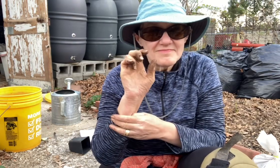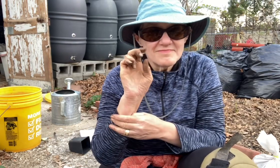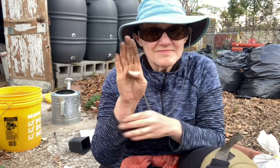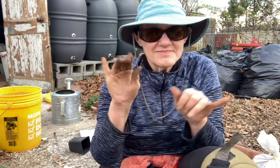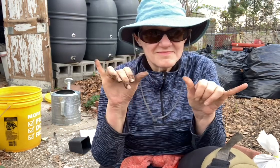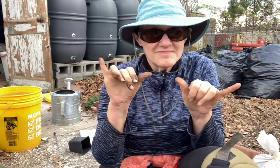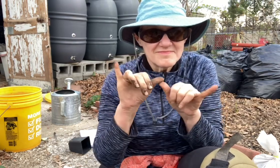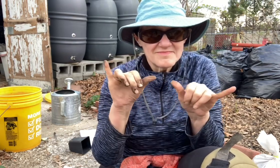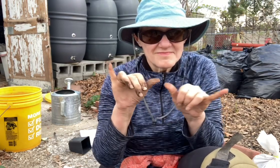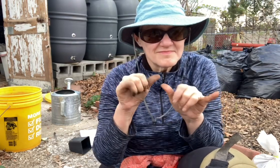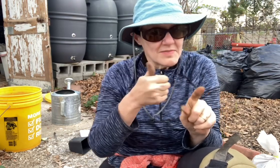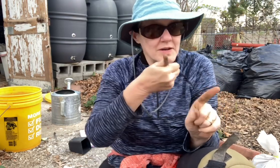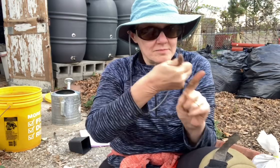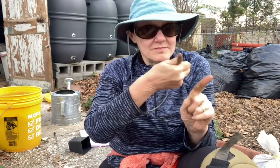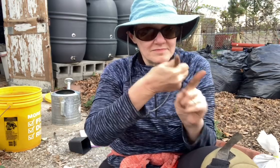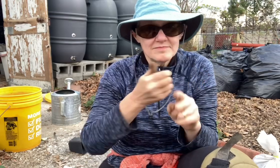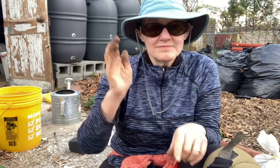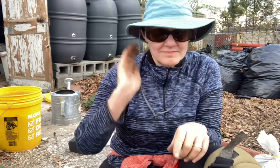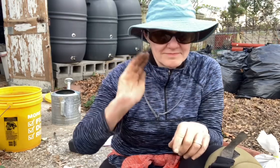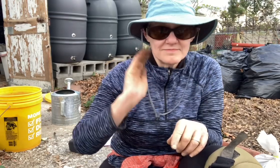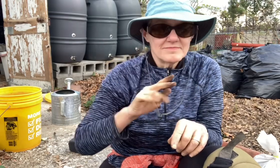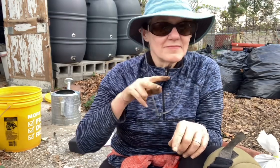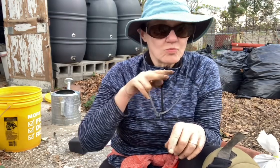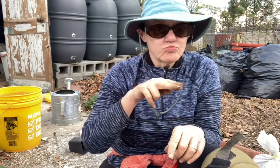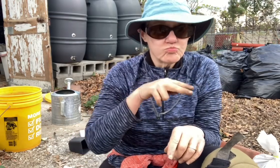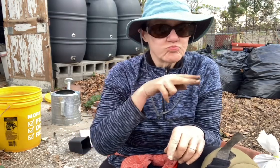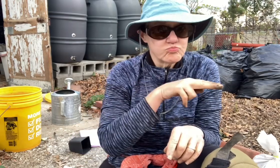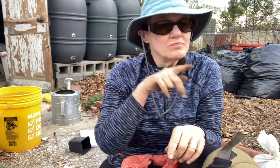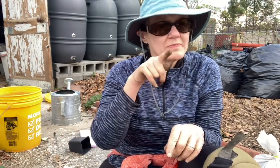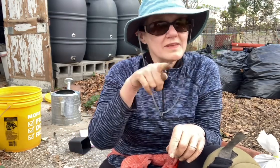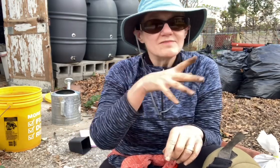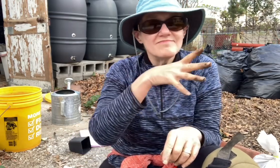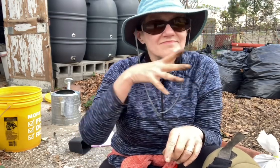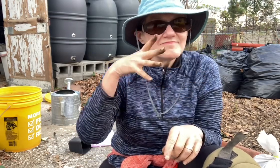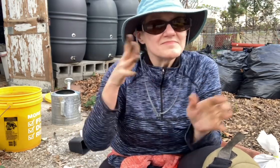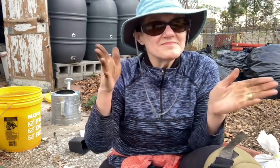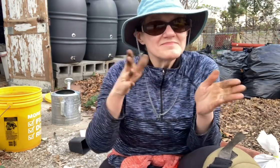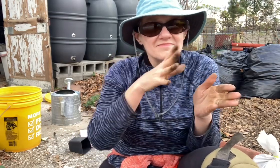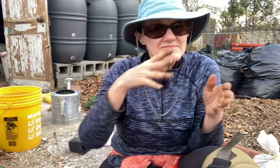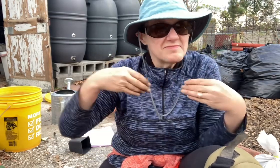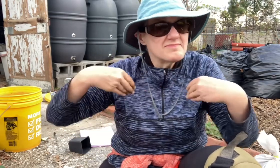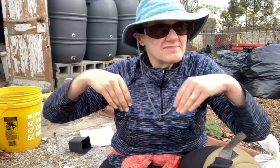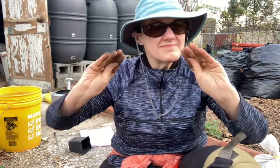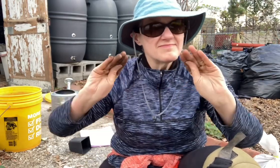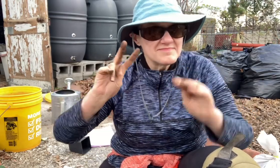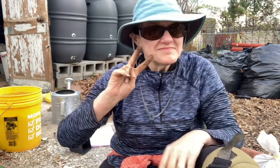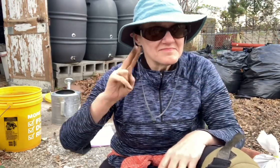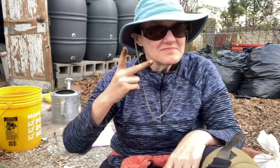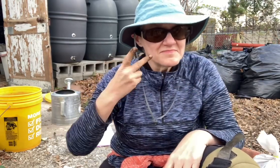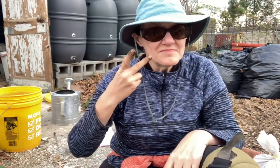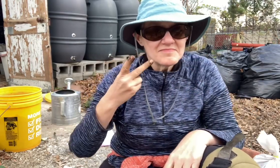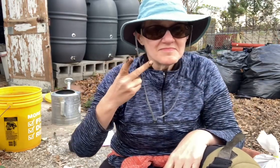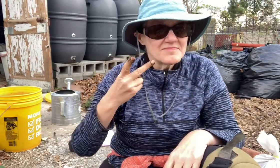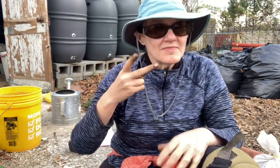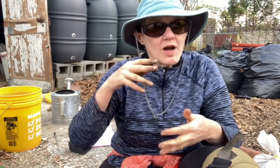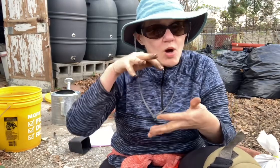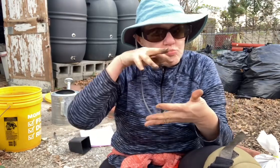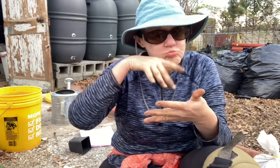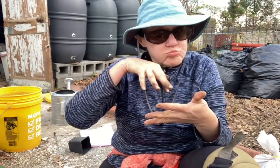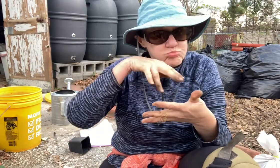do with bulb size. Now, he used to trim his tops. He's a small farmer and he sells vegetables.